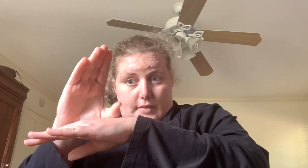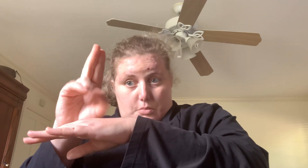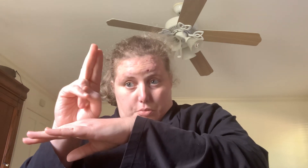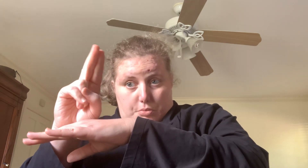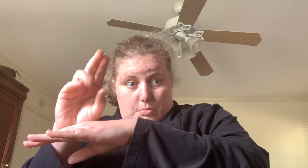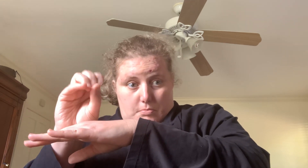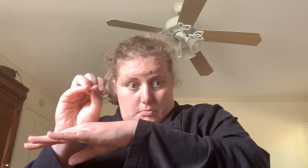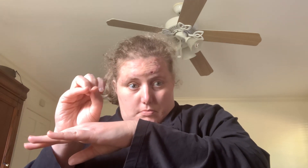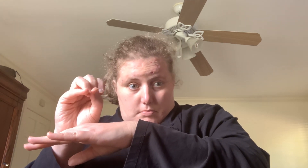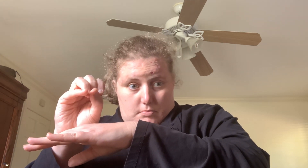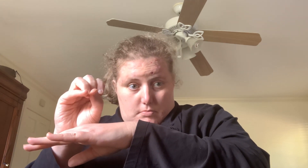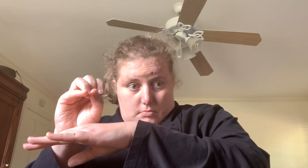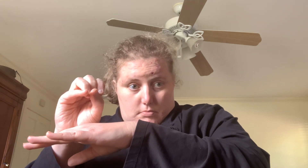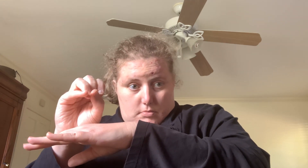from 1 mole of O2.